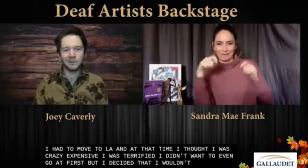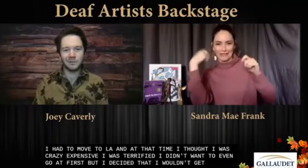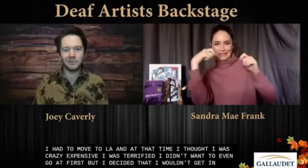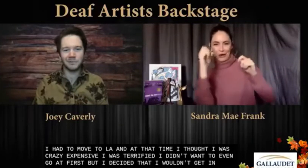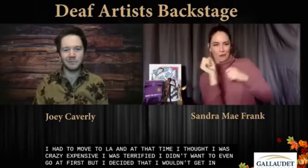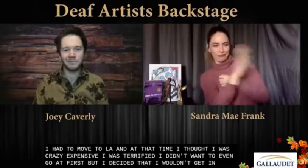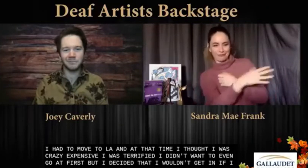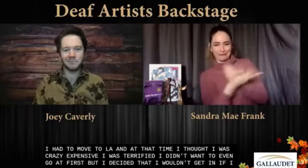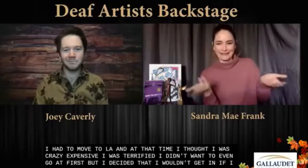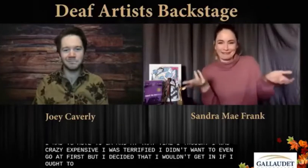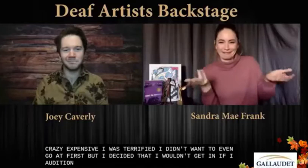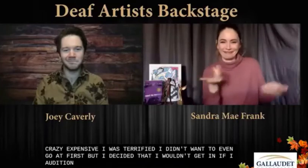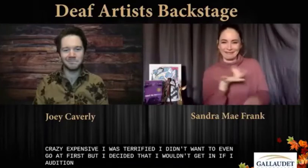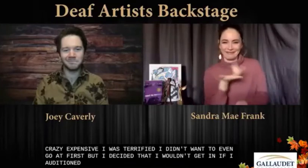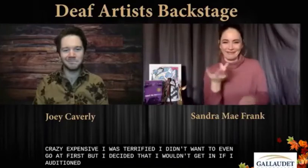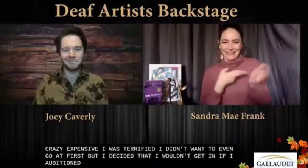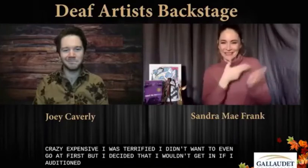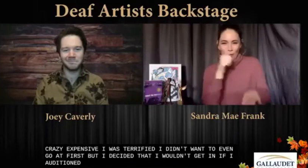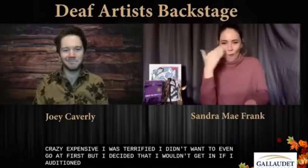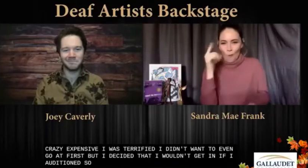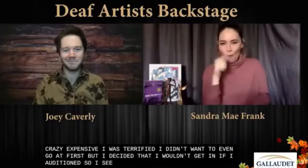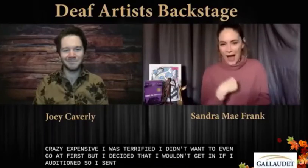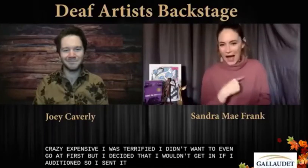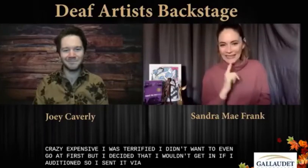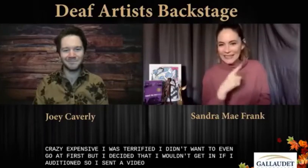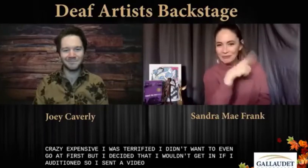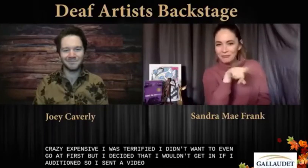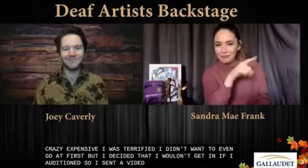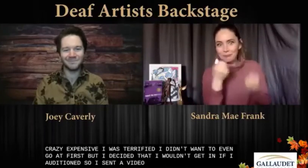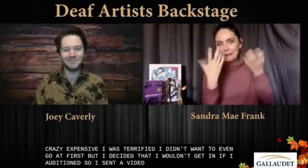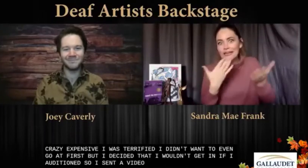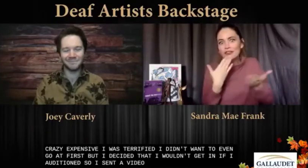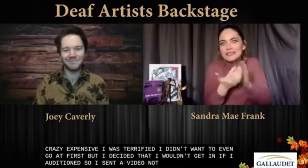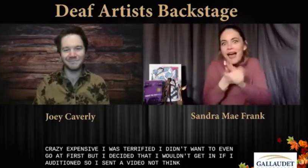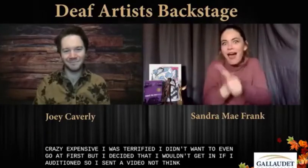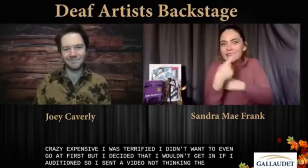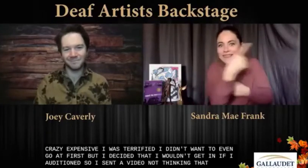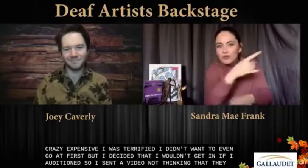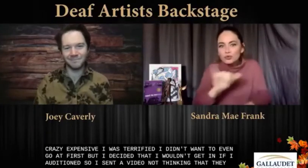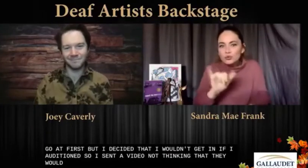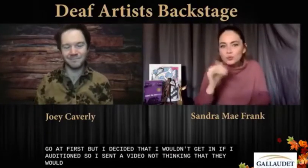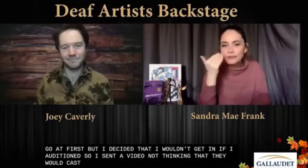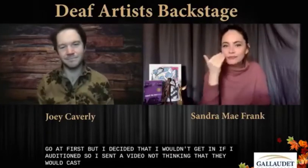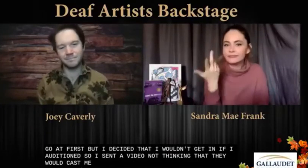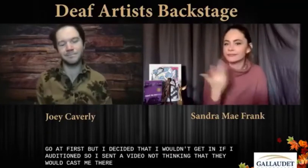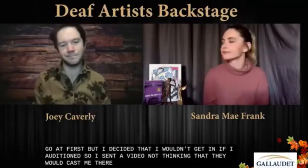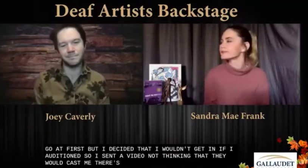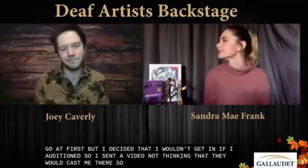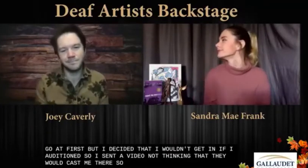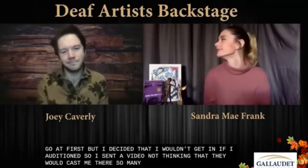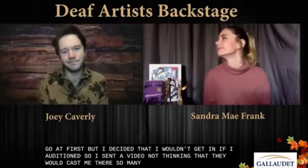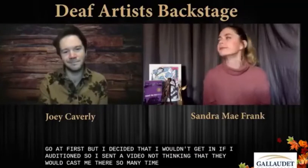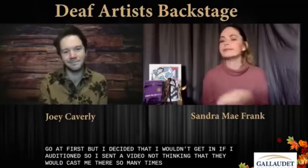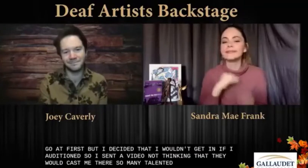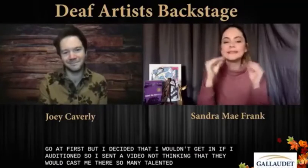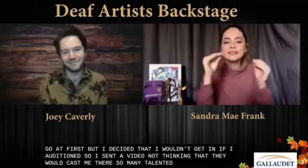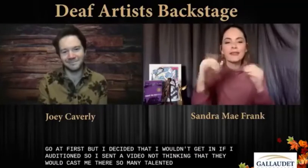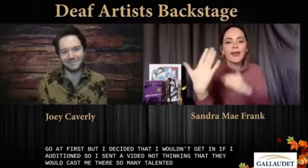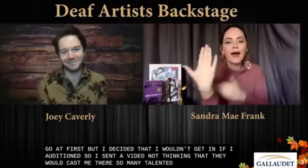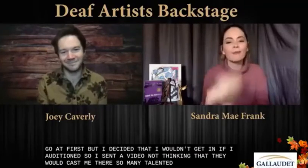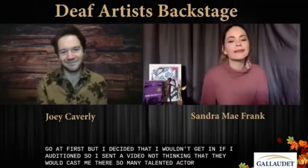get in if I auditioned so I sent a video not thinking that they would cast me there are so many talented